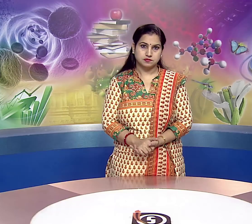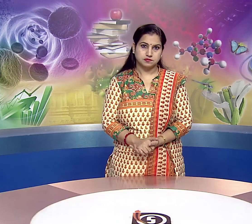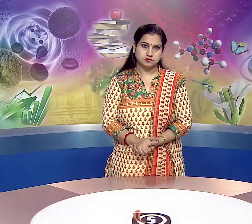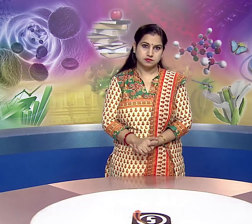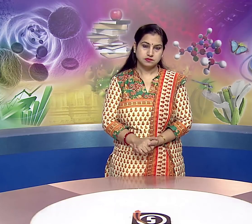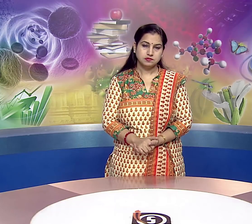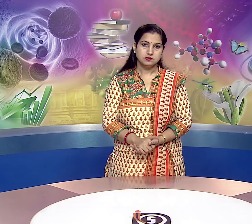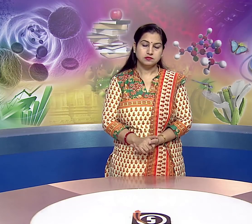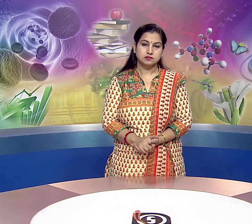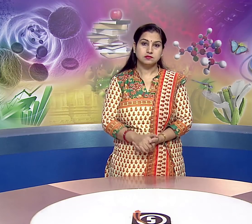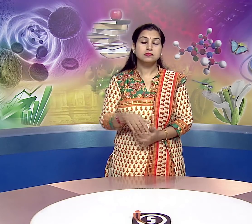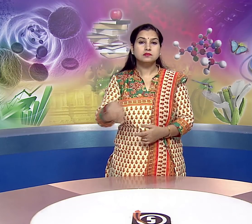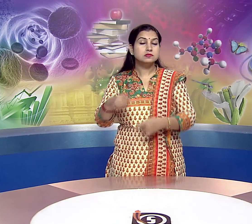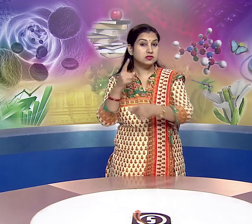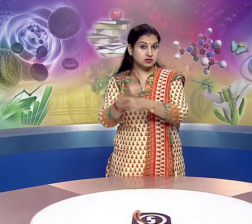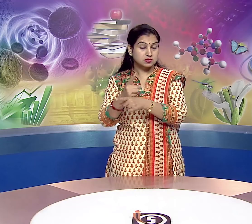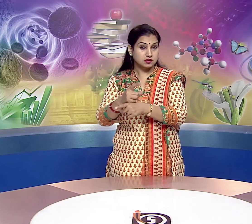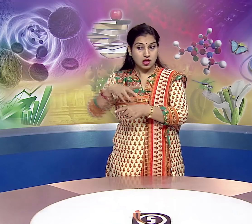As the teacher stood outside the door